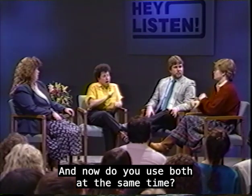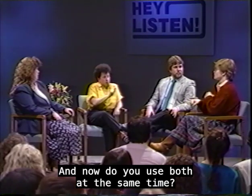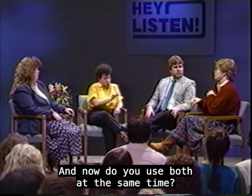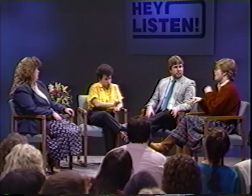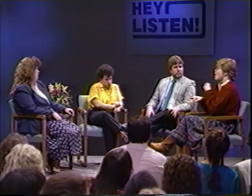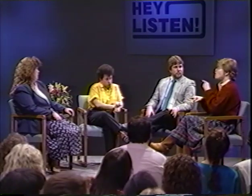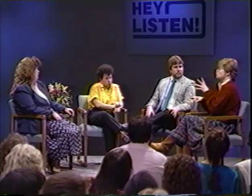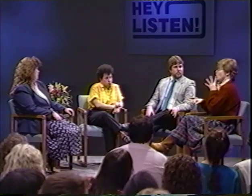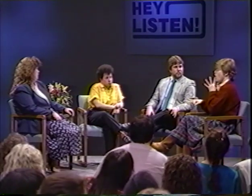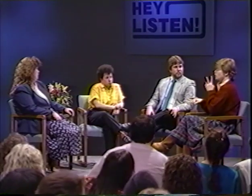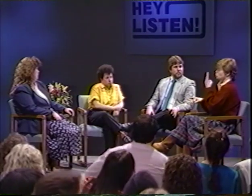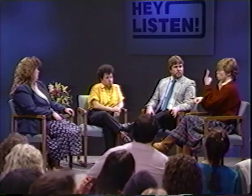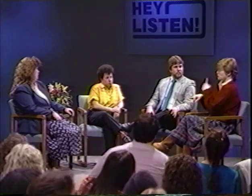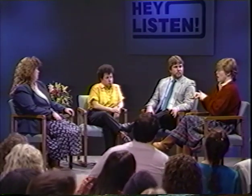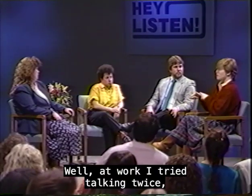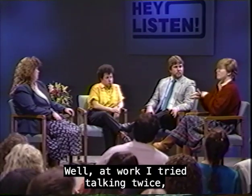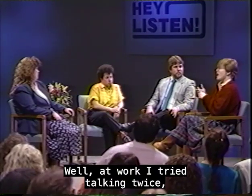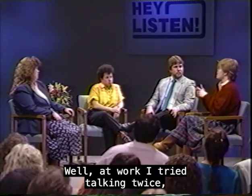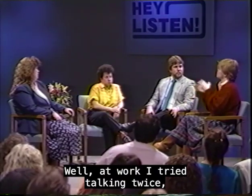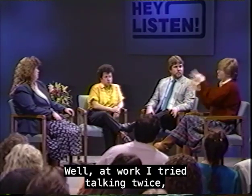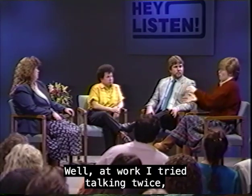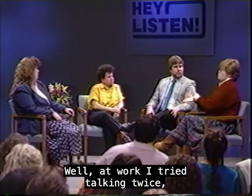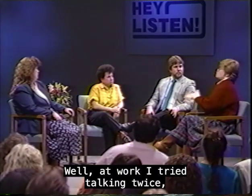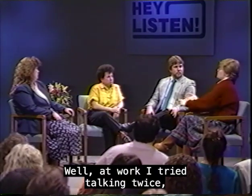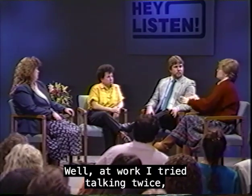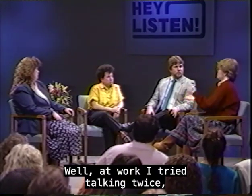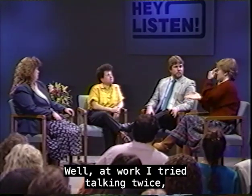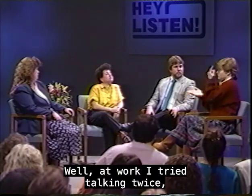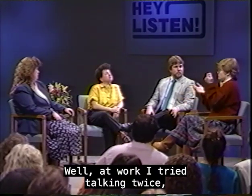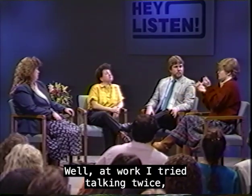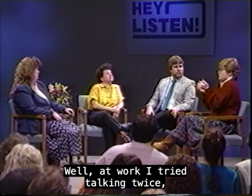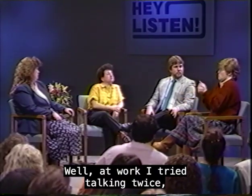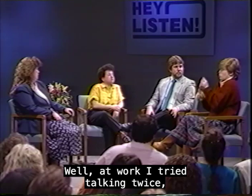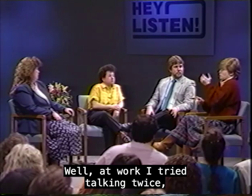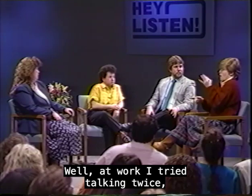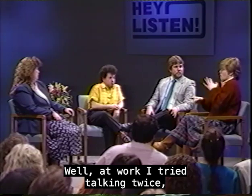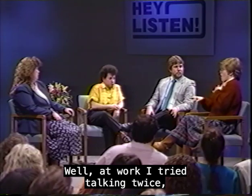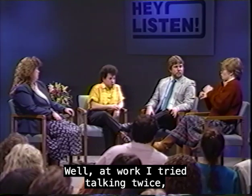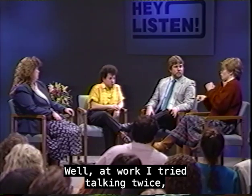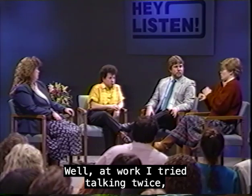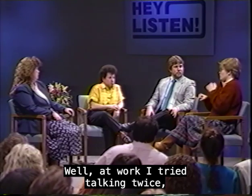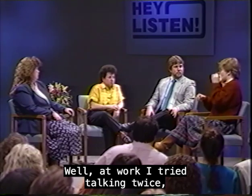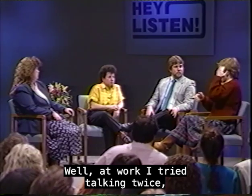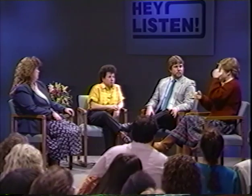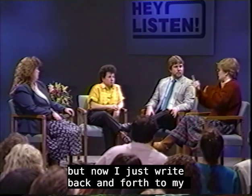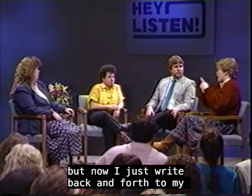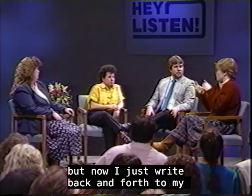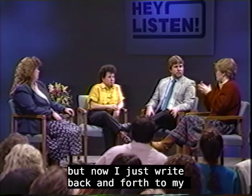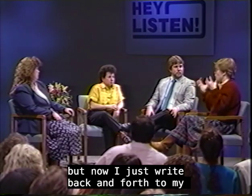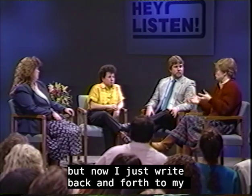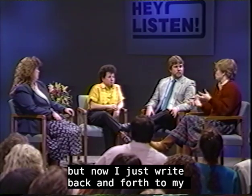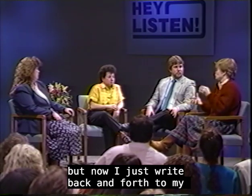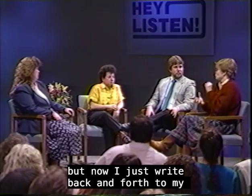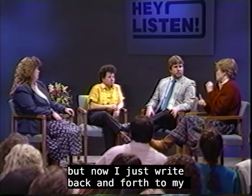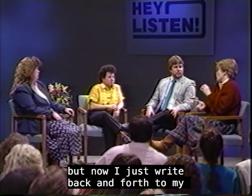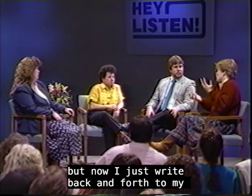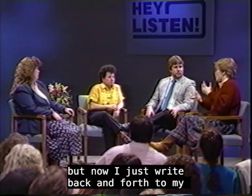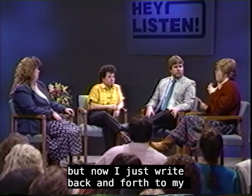time? Well, at work, I tried talking twice, but now I just write back and forth